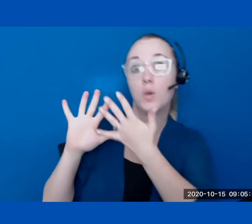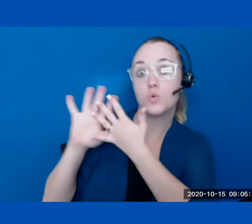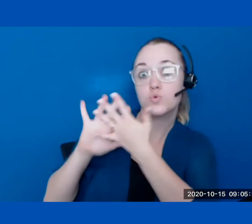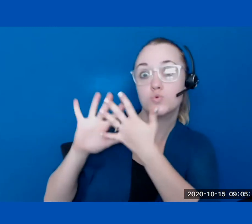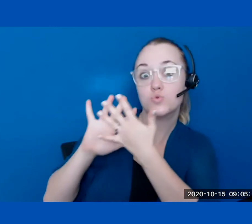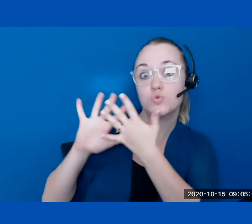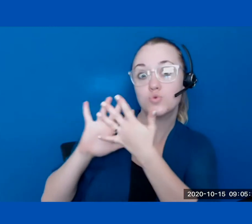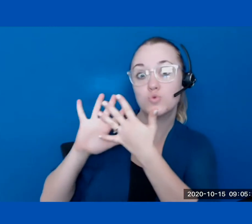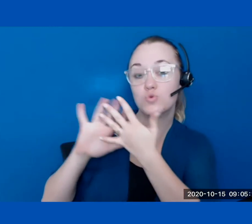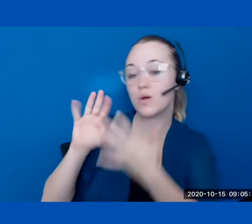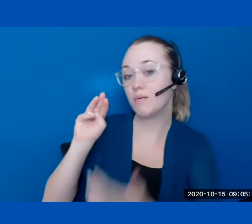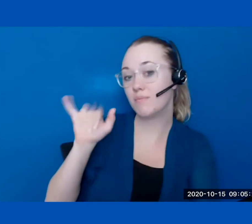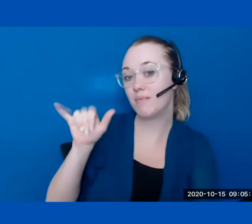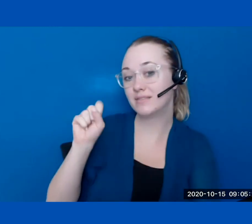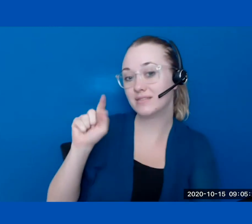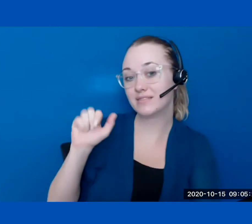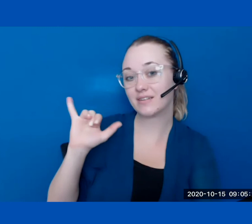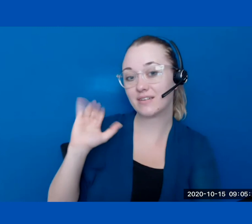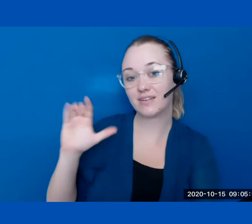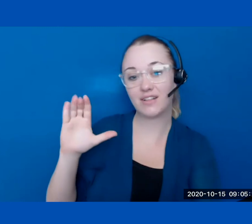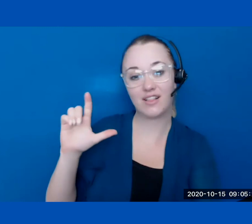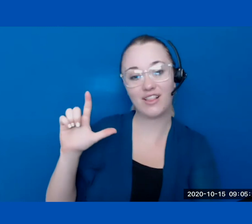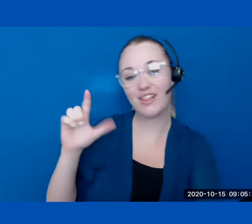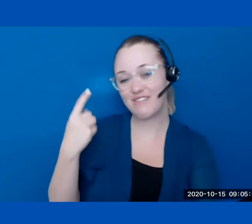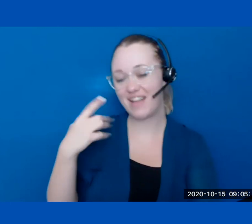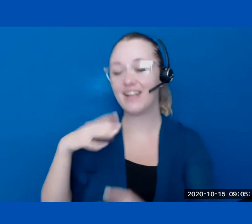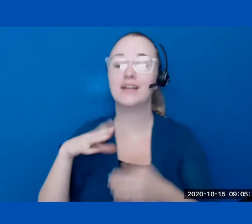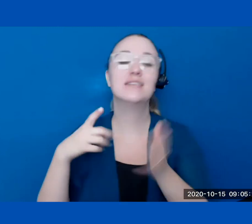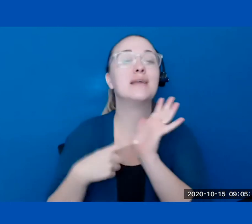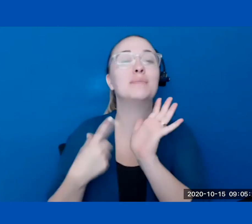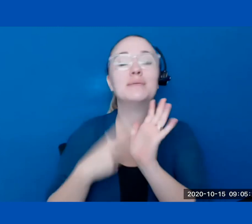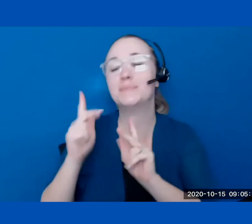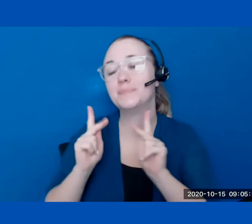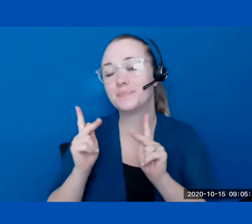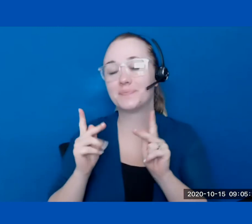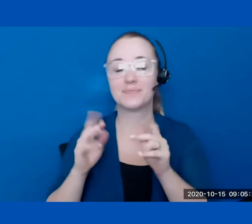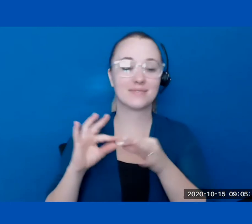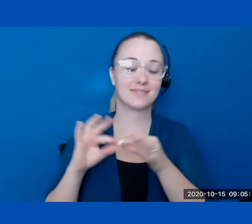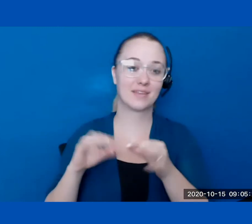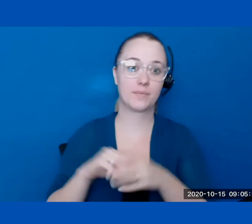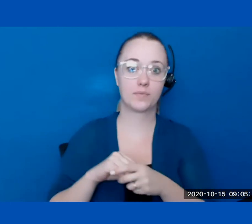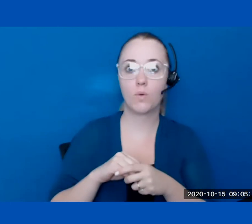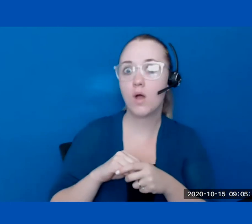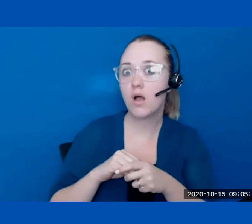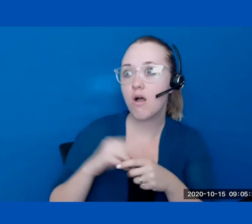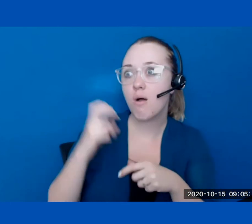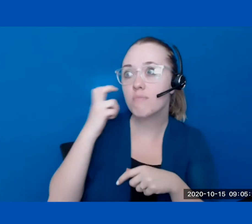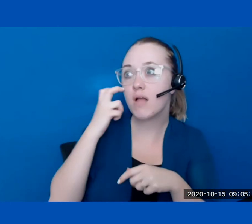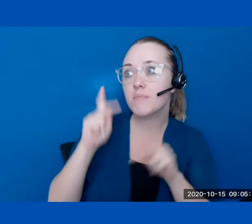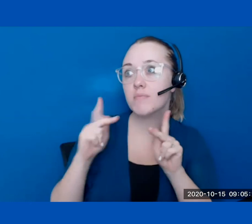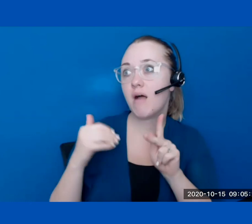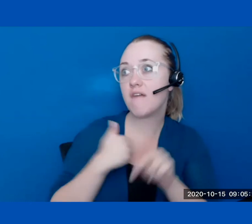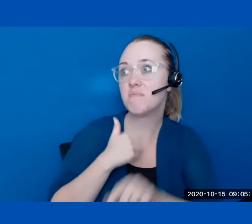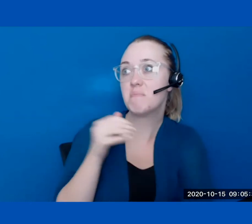So I don't know if anybody's familiar with this, but like sometimes people say, you know, so do blind people have these powers?